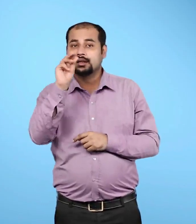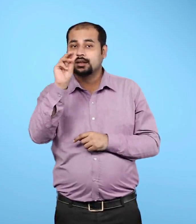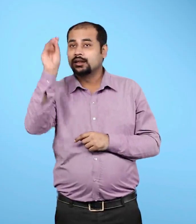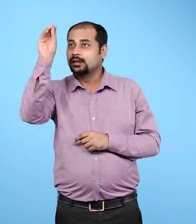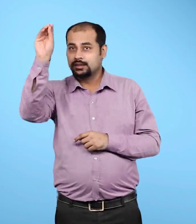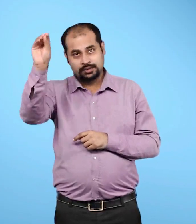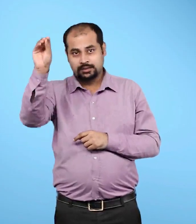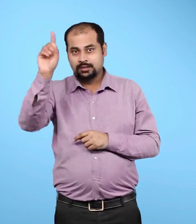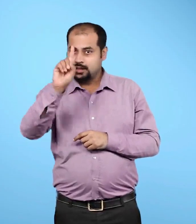2.